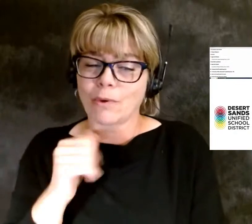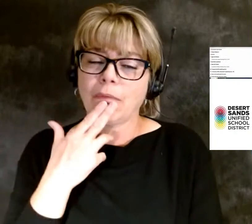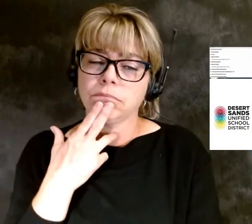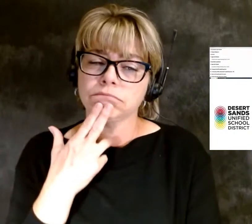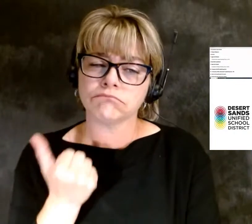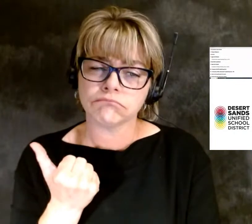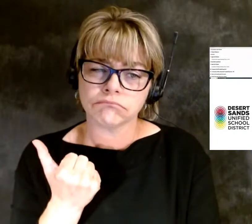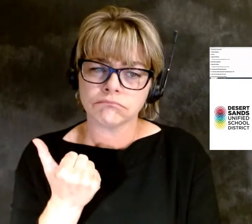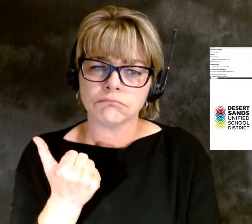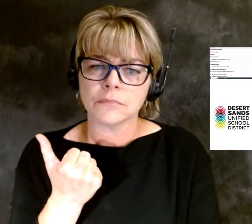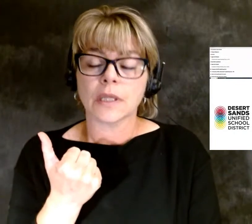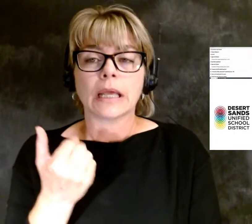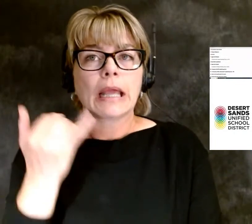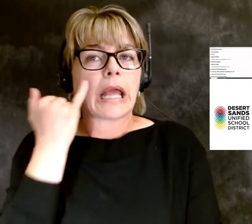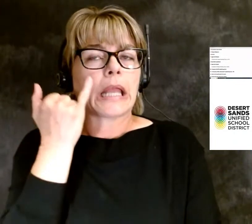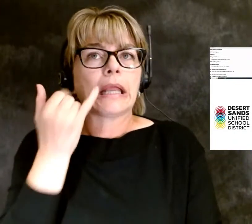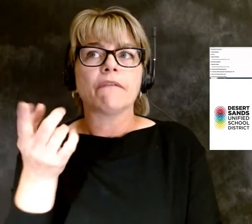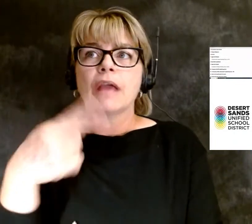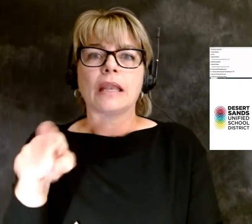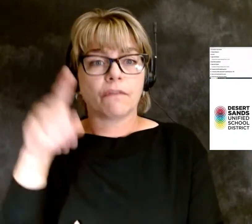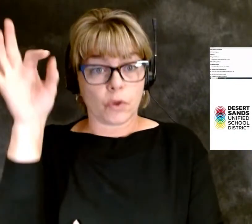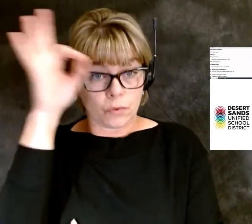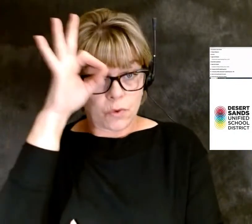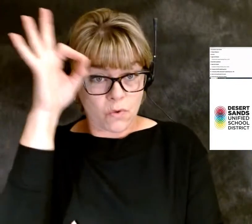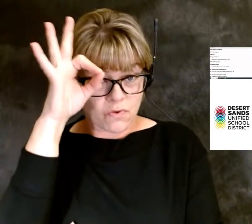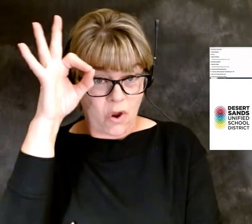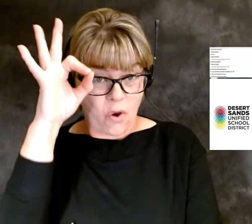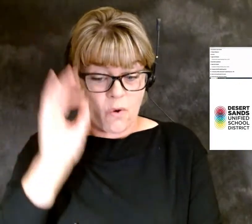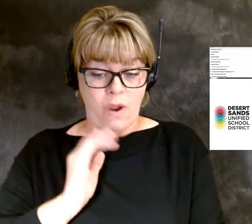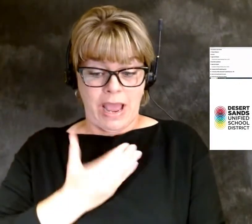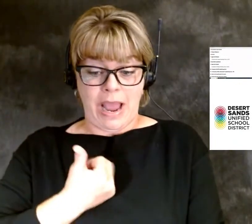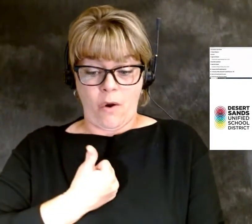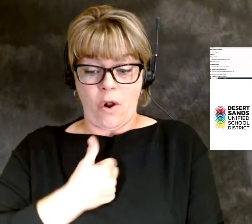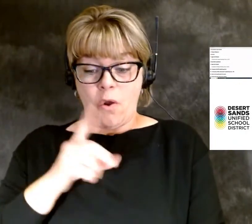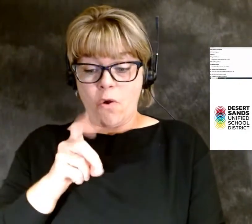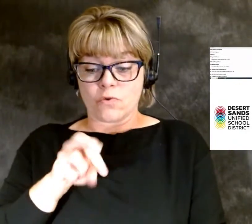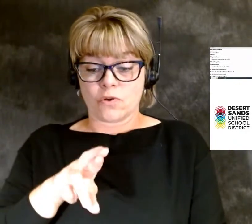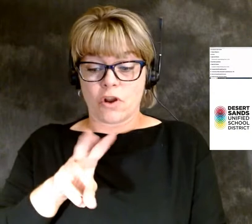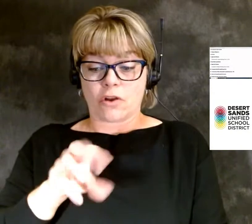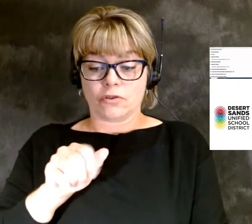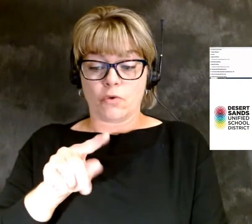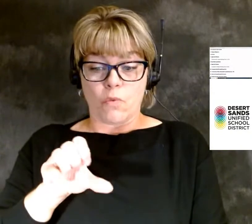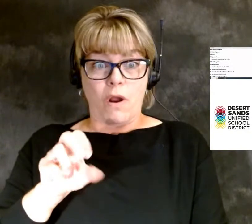if any of you do not know, our very own Dr. Watson is the Cougar. So